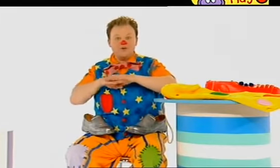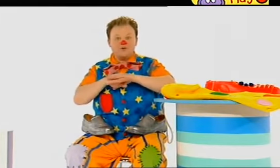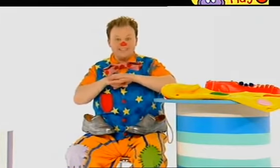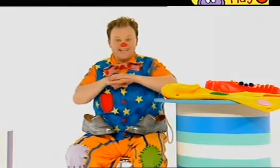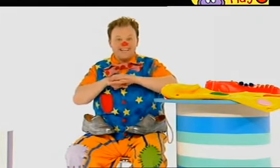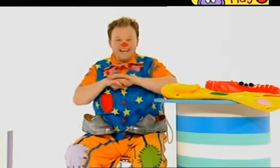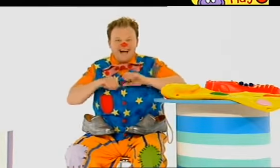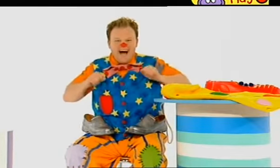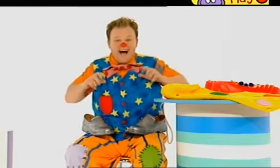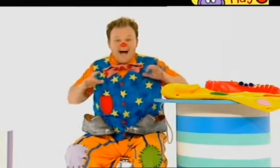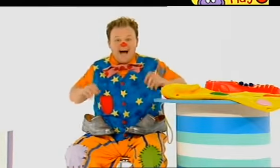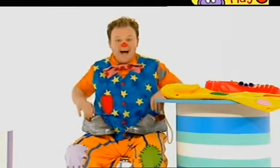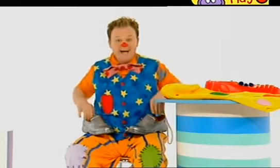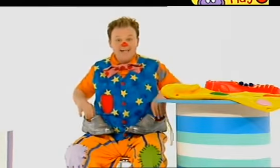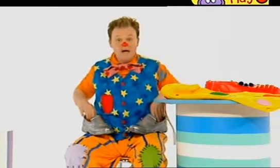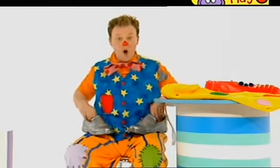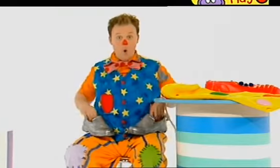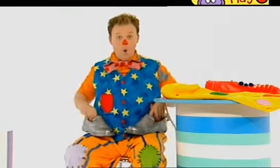shoes! Put them on, Mr. Tumble. Ooh!